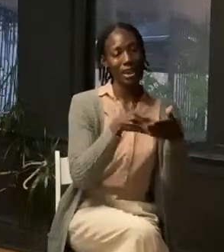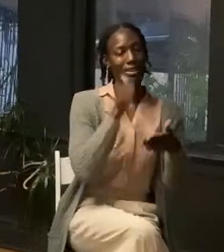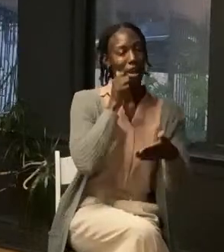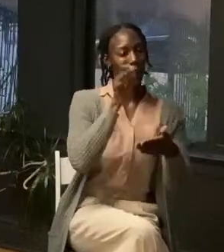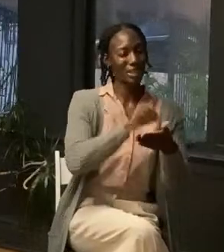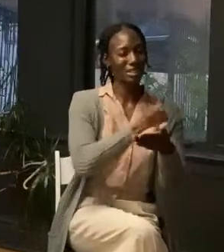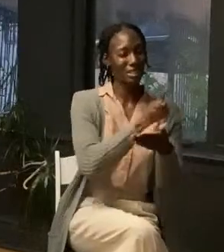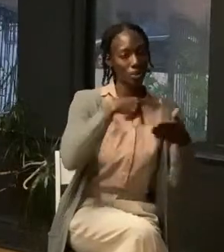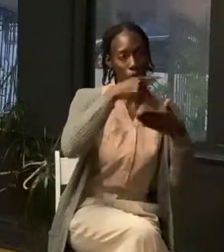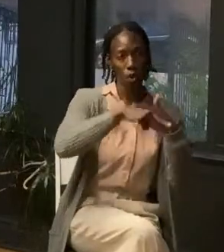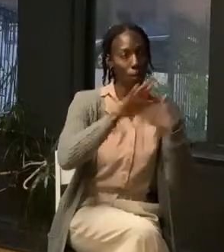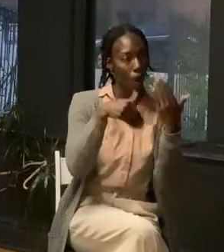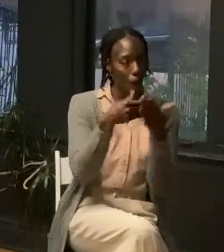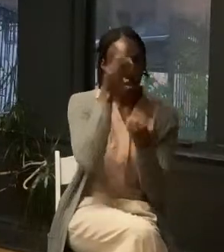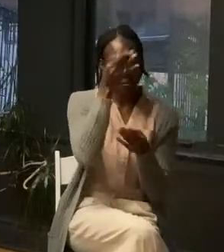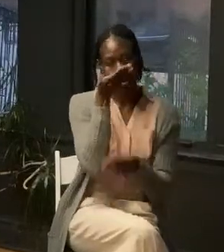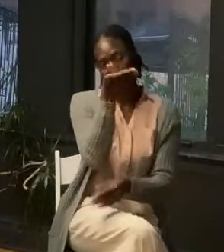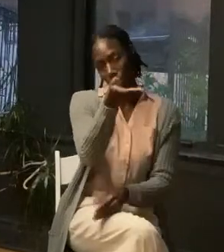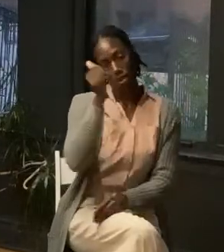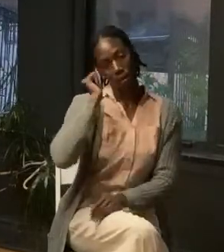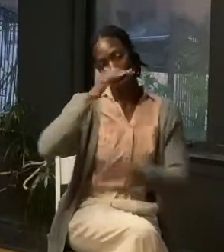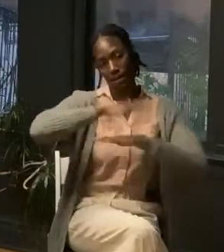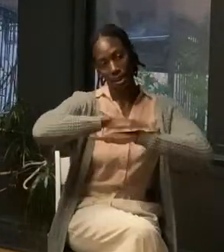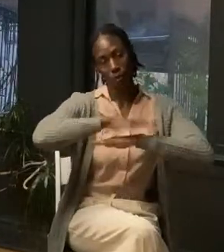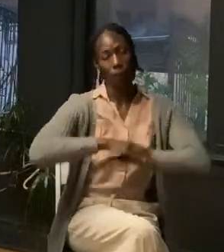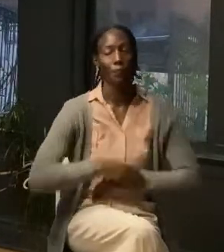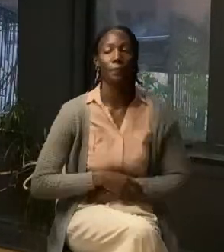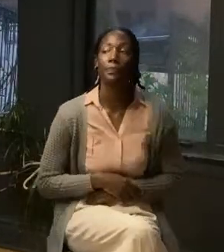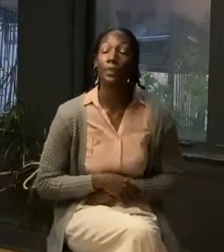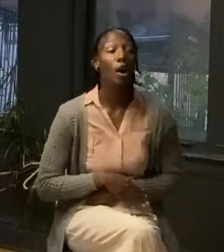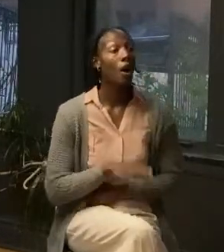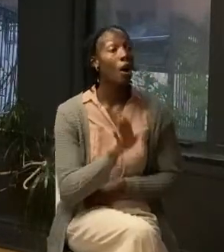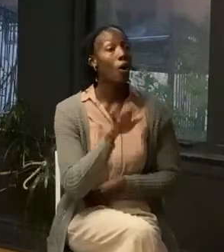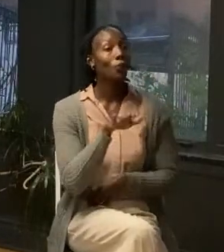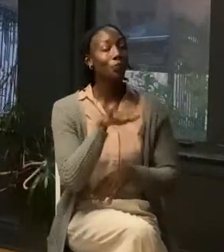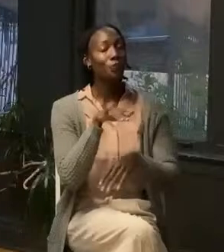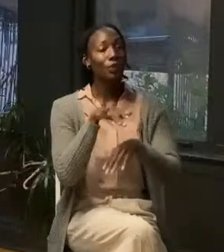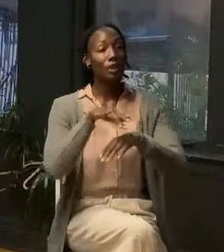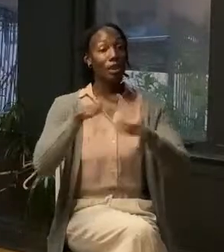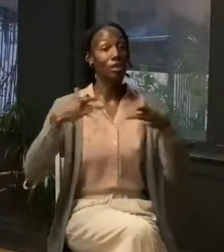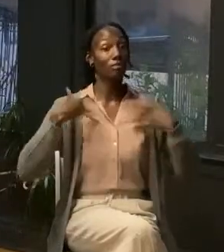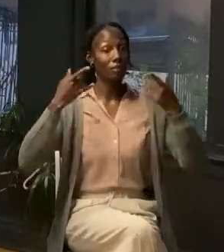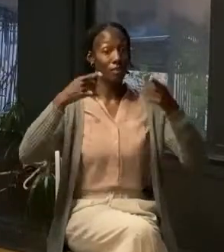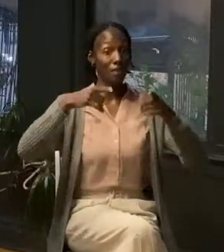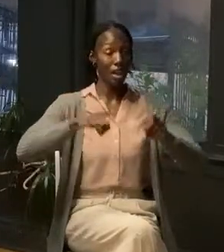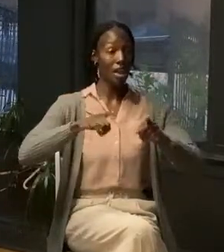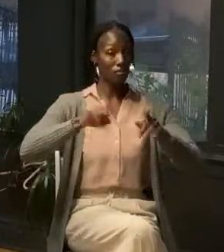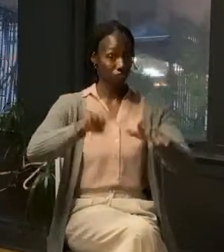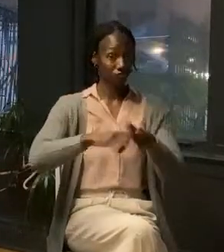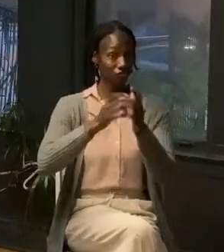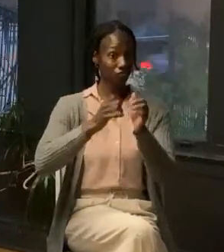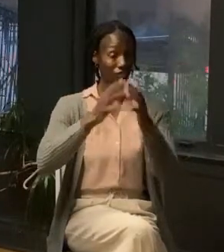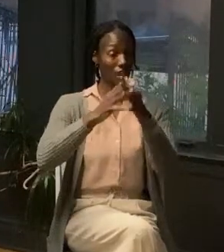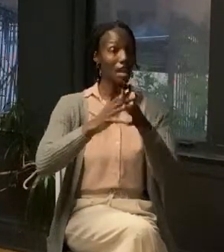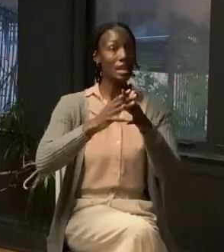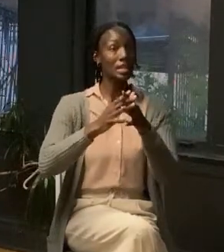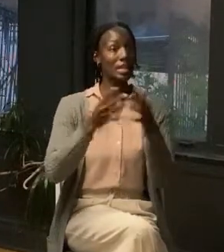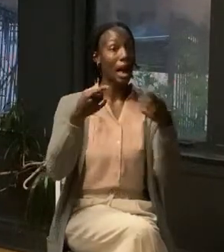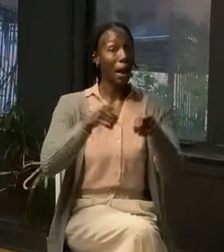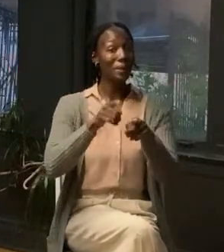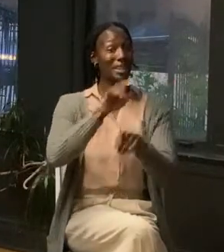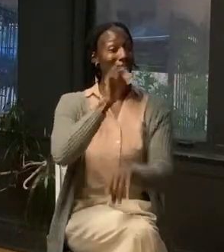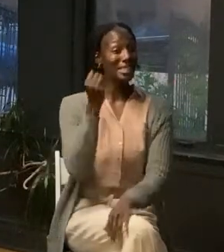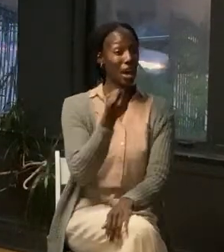back table. Oh, our launch event at the Poetry Foundation is going to be Saturday, July 13th.